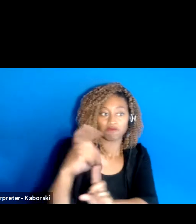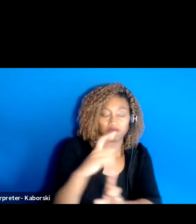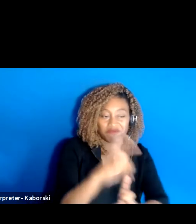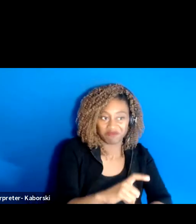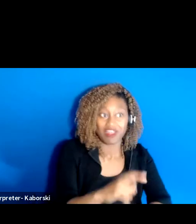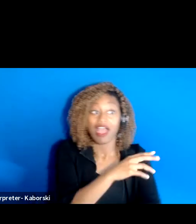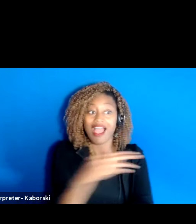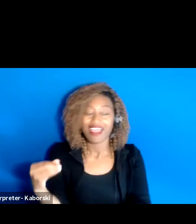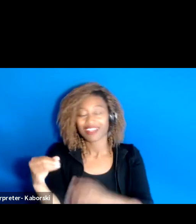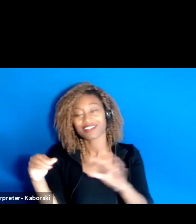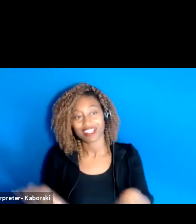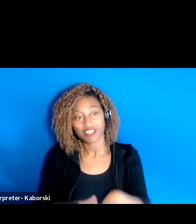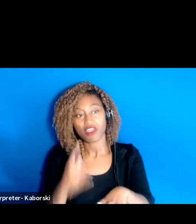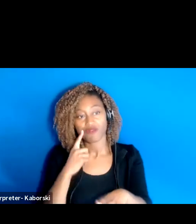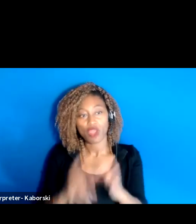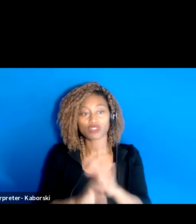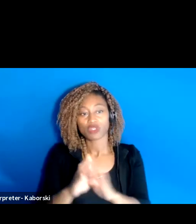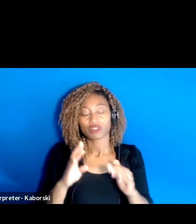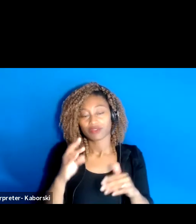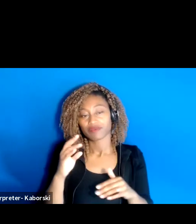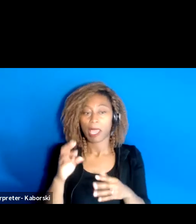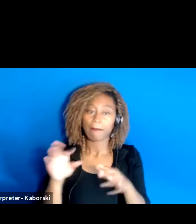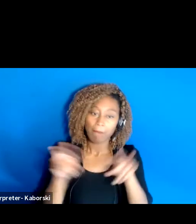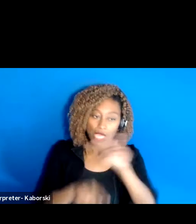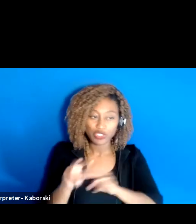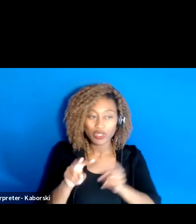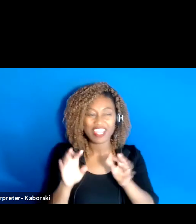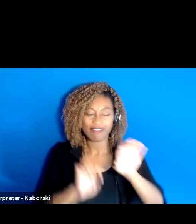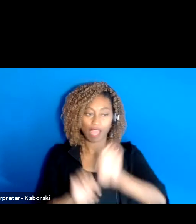evaluating the state plan for independent living.